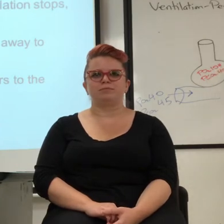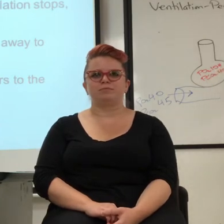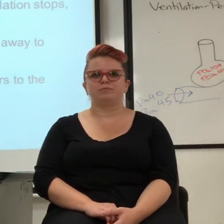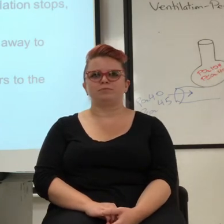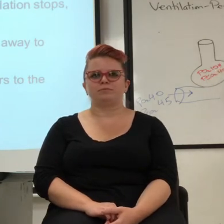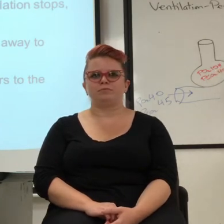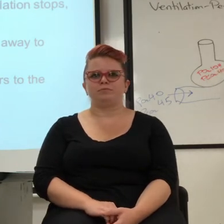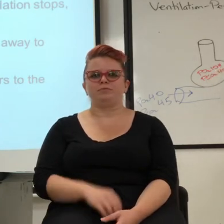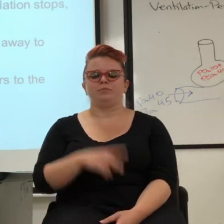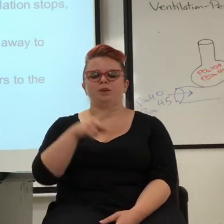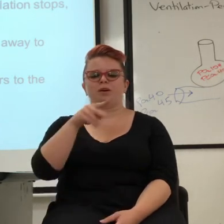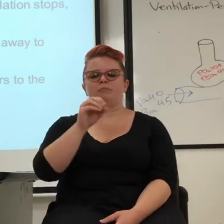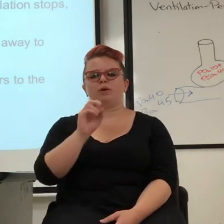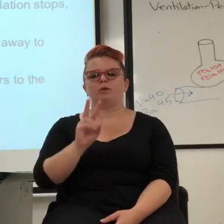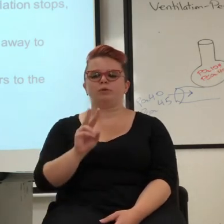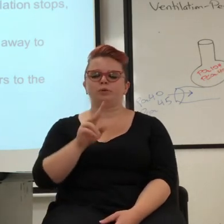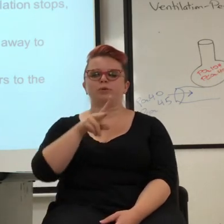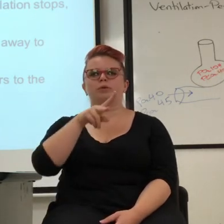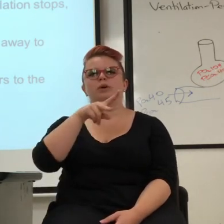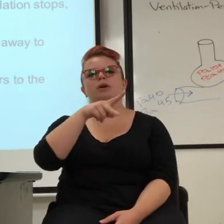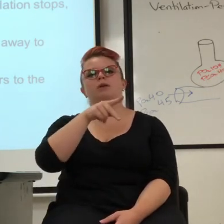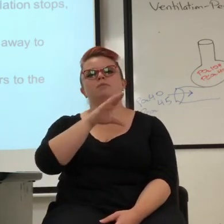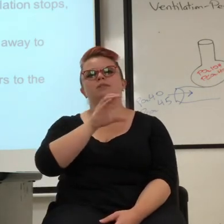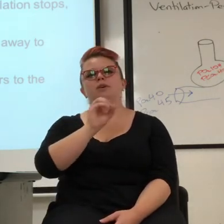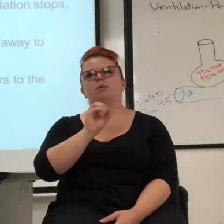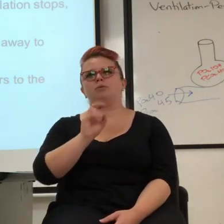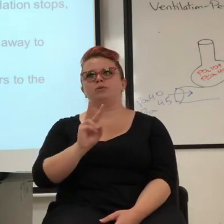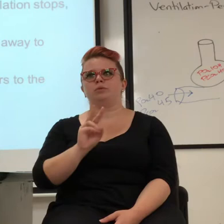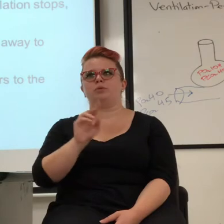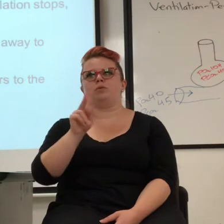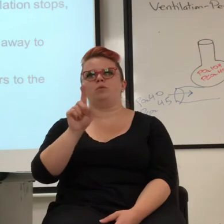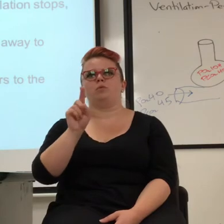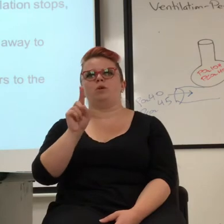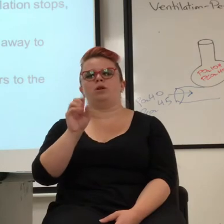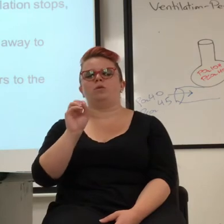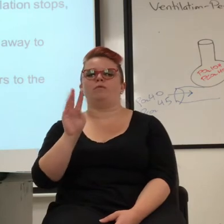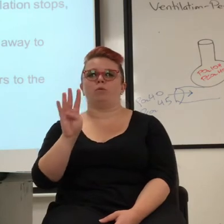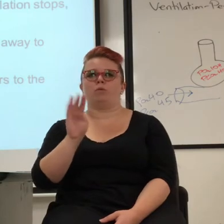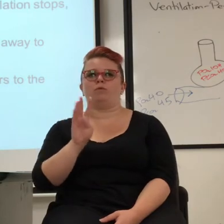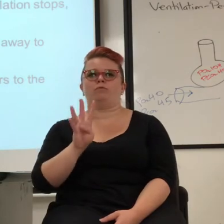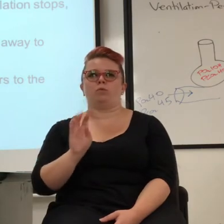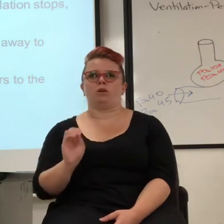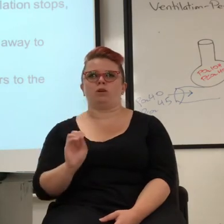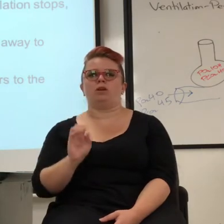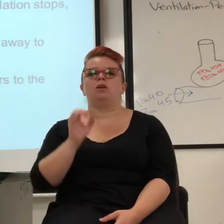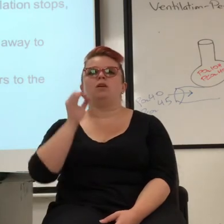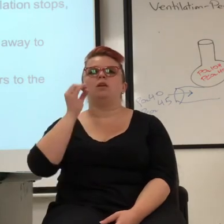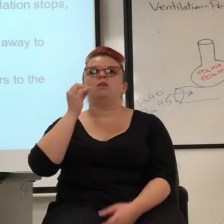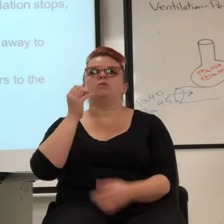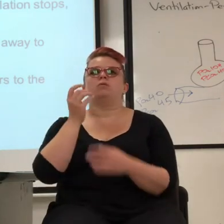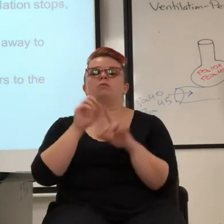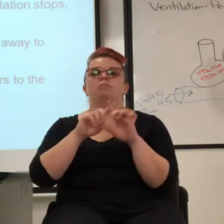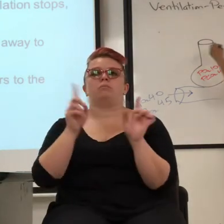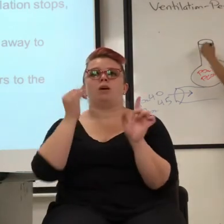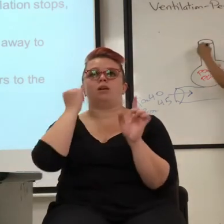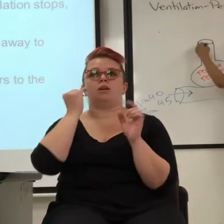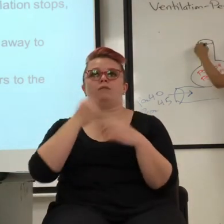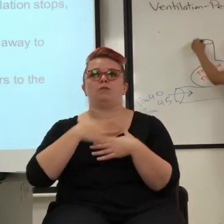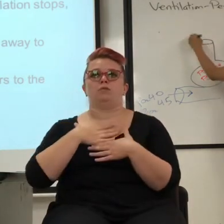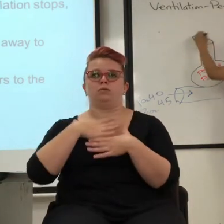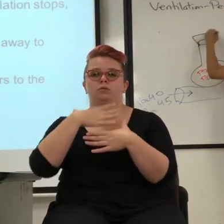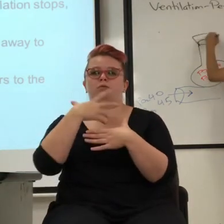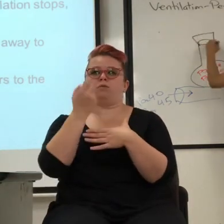PO2, PCO2, 104.40. However, if you hold your breath, which you can voluntarily do,